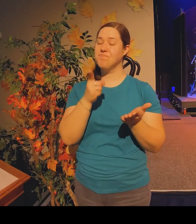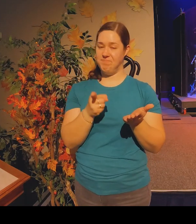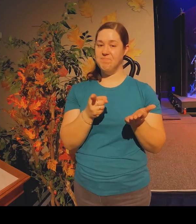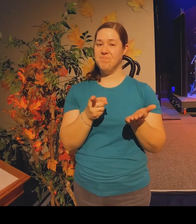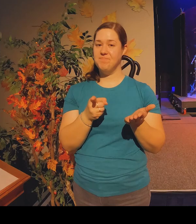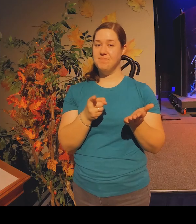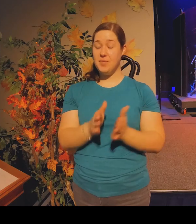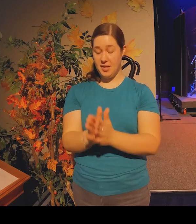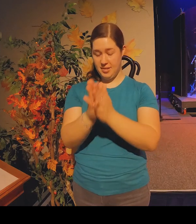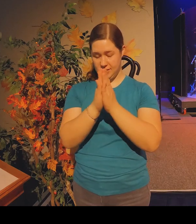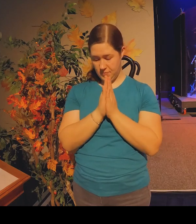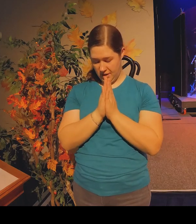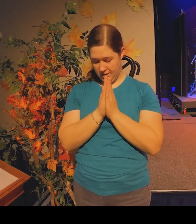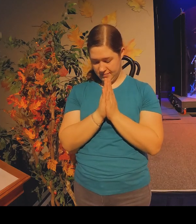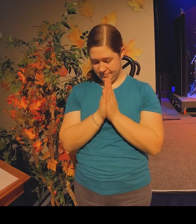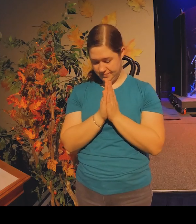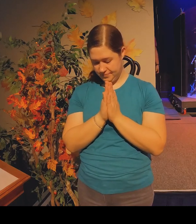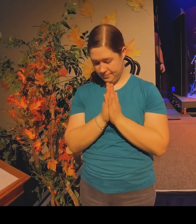Let's pray.